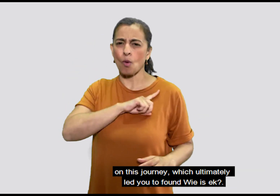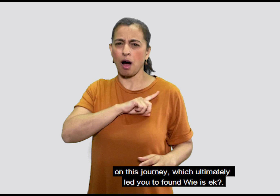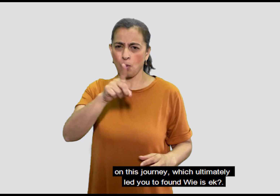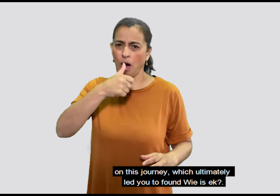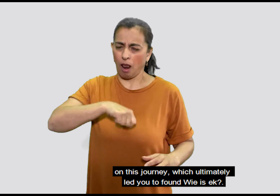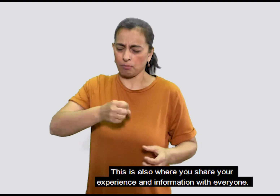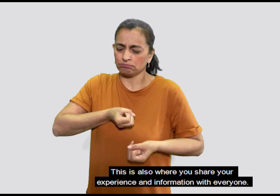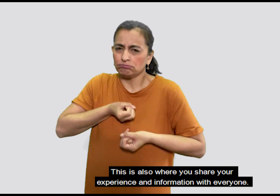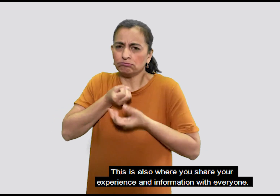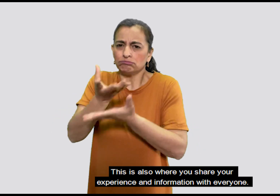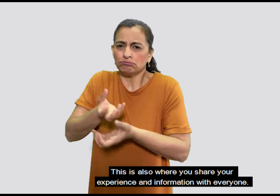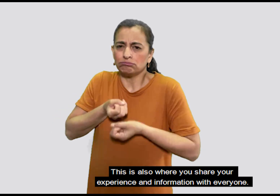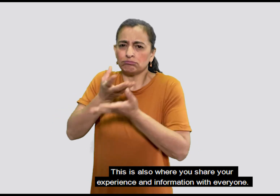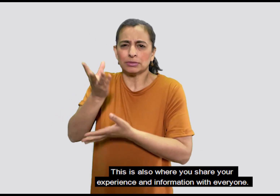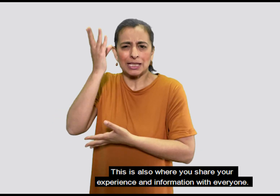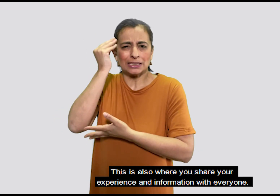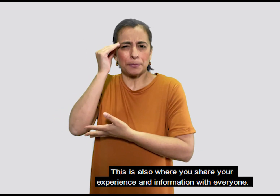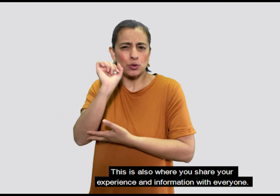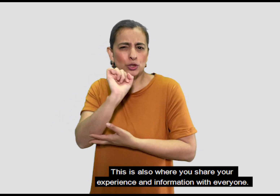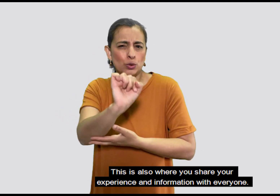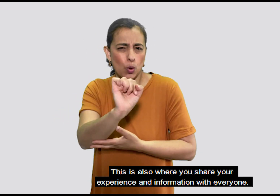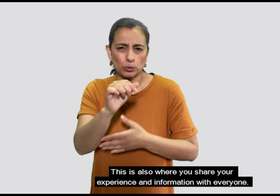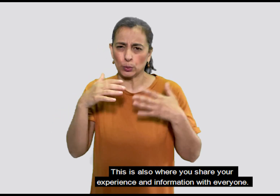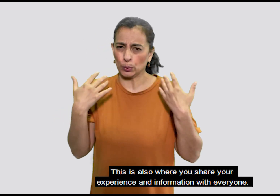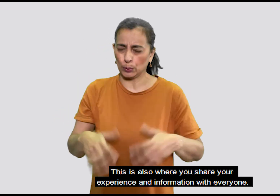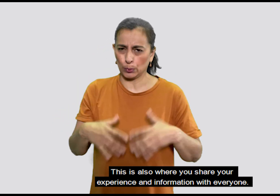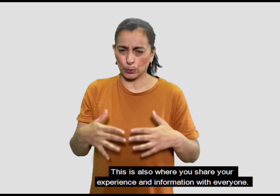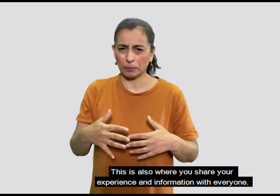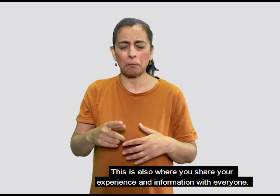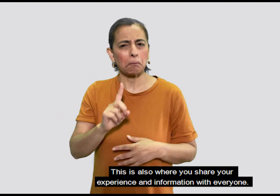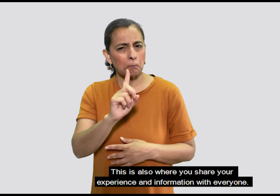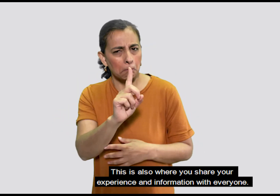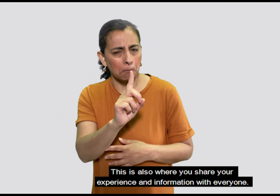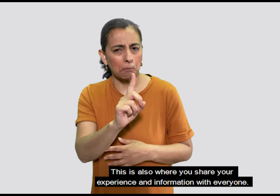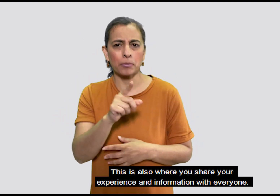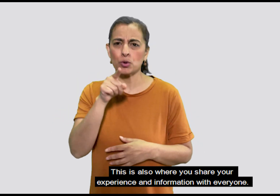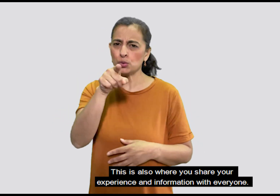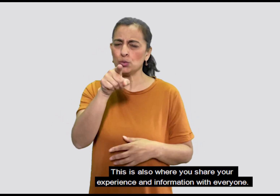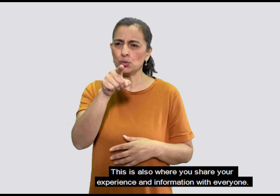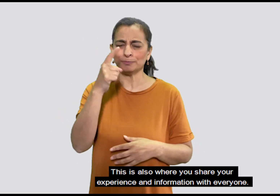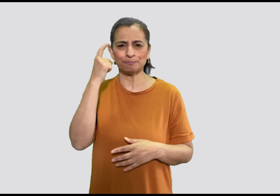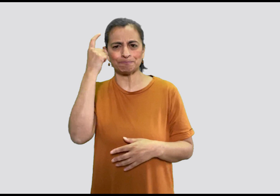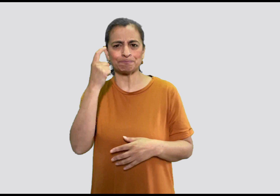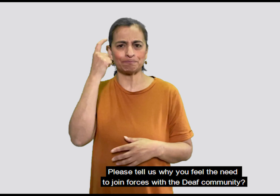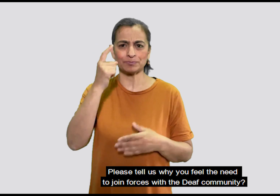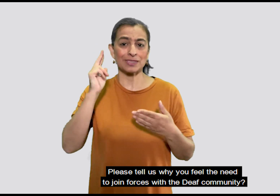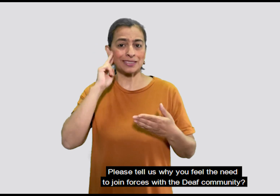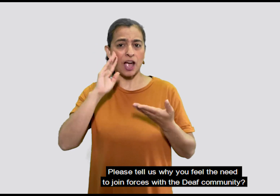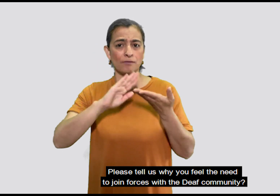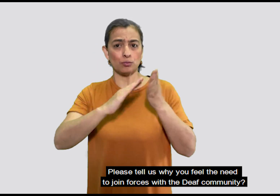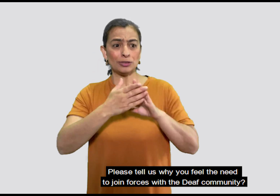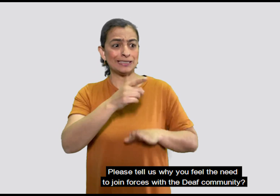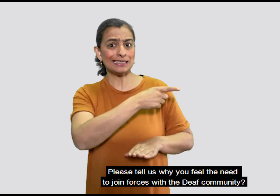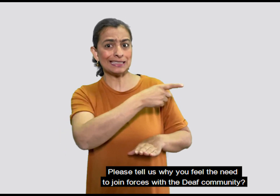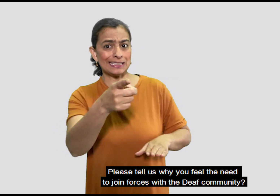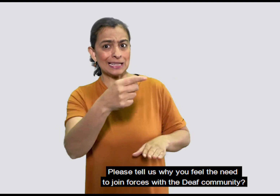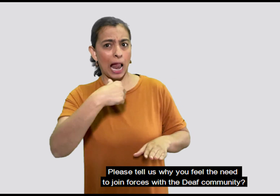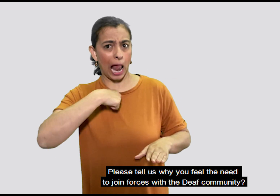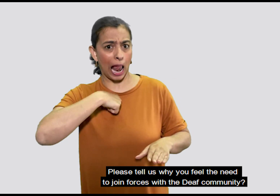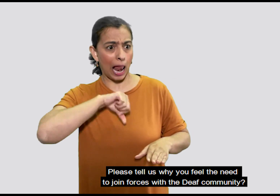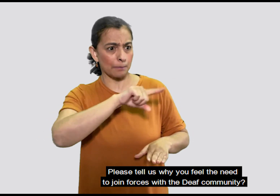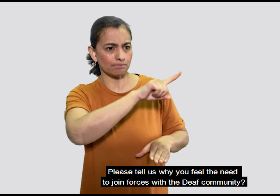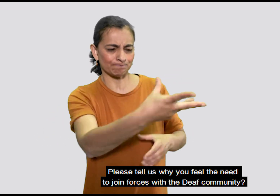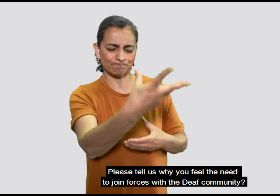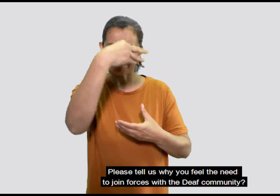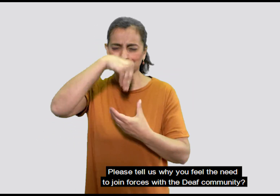led you to found Wie is Ek? This is also where you share your experience and information with everyone. Please tell us why